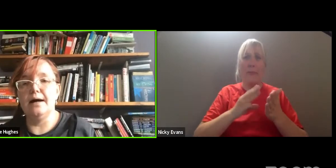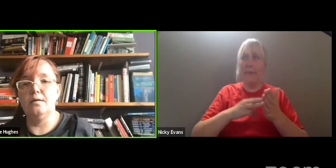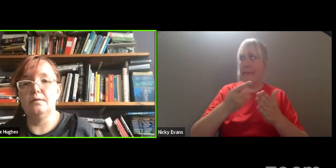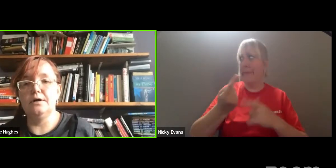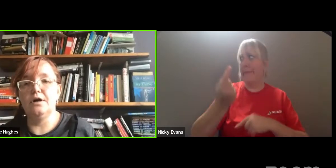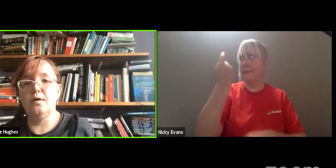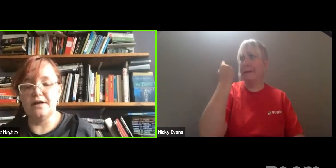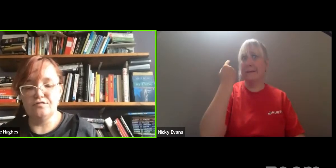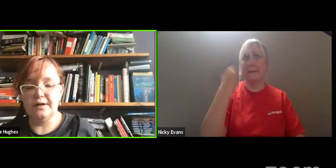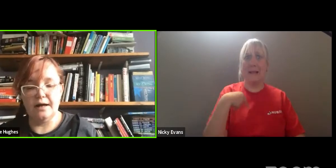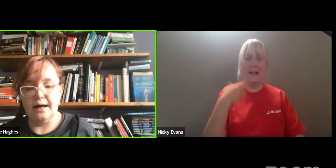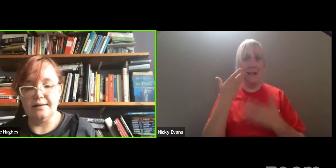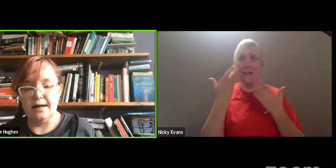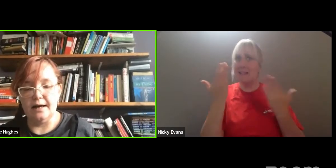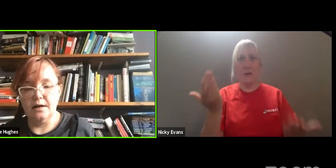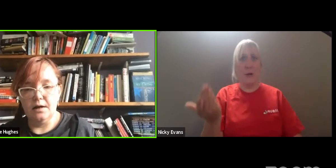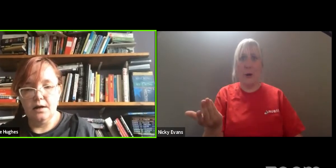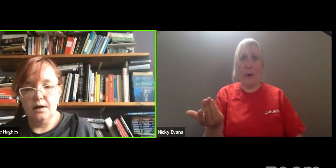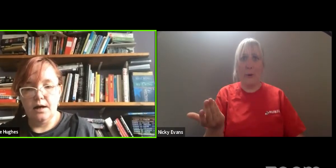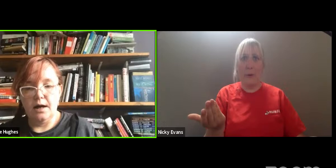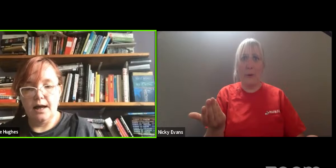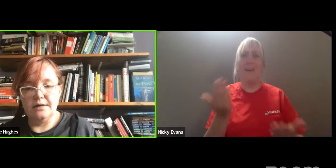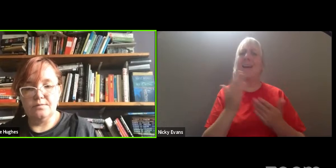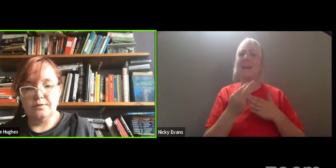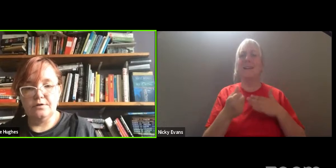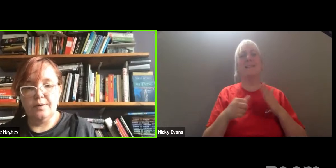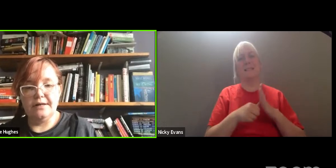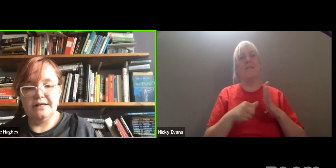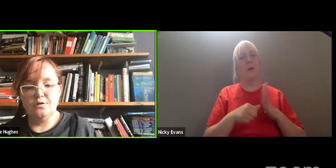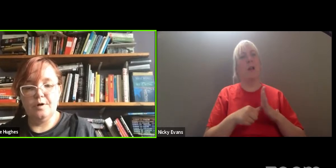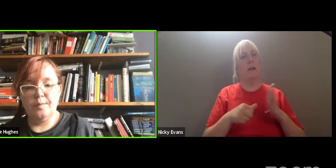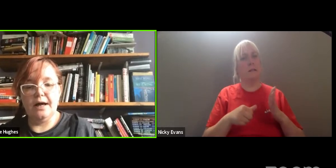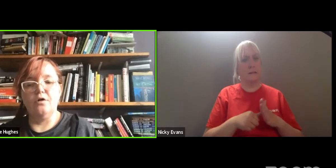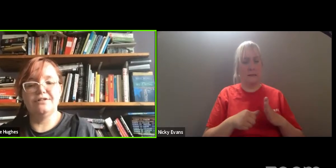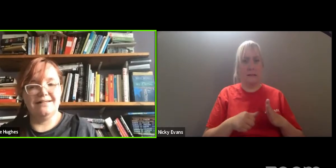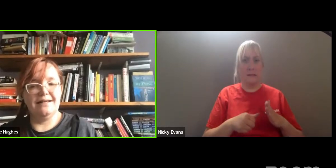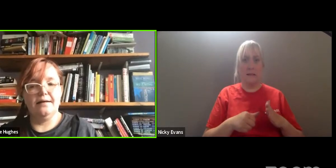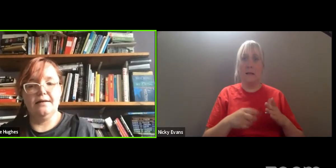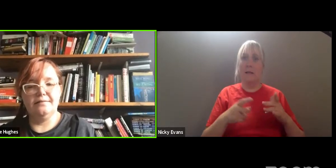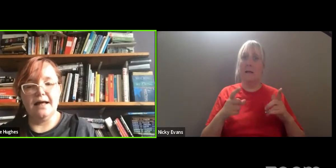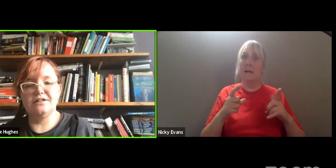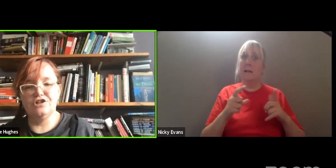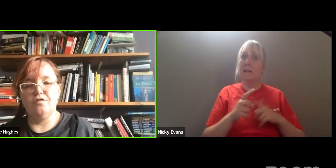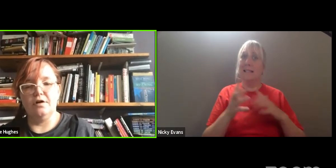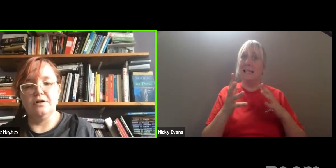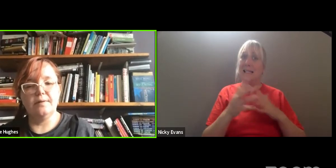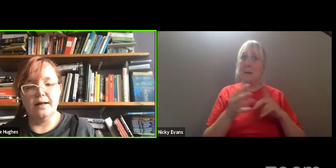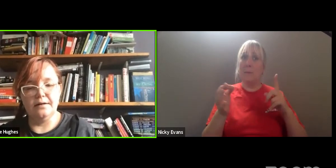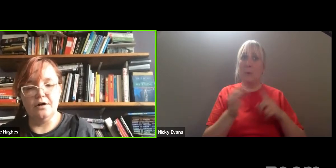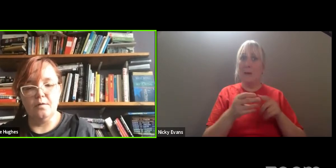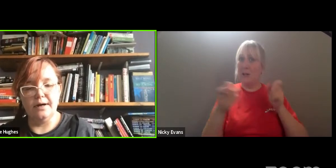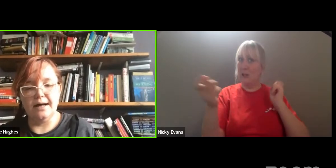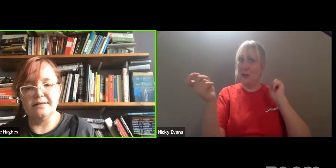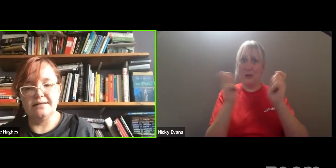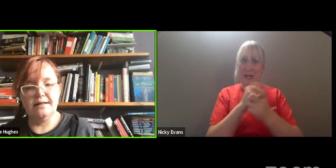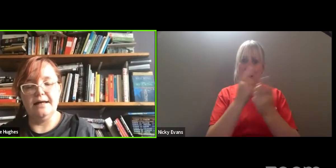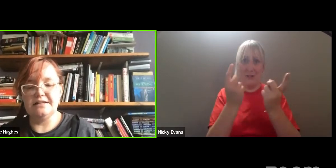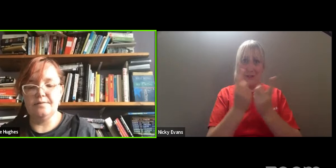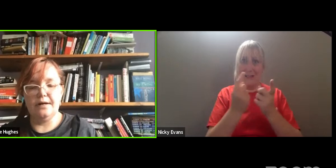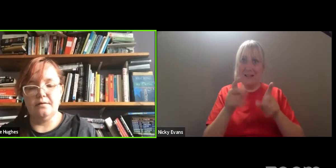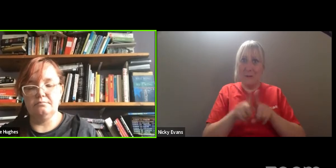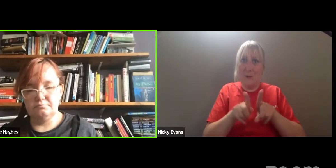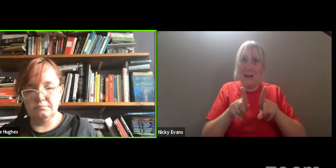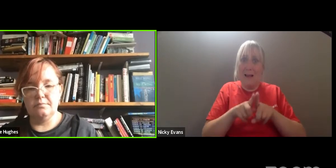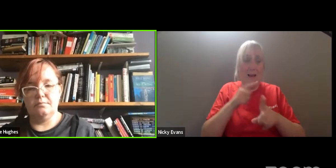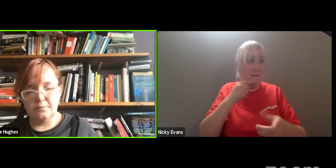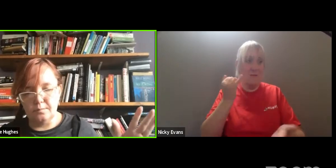know about, you know, and that's really hard, that. And when the DWP alters it, that's just wrong as well. You know, what Gail says, there needs to